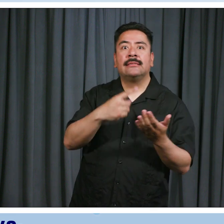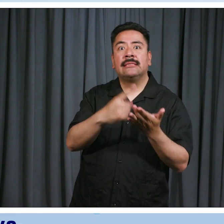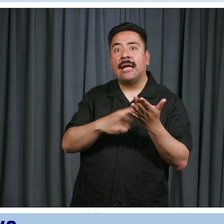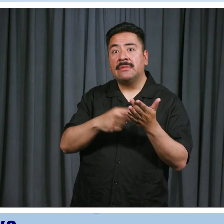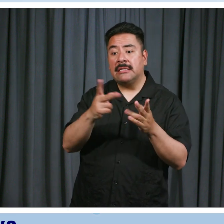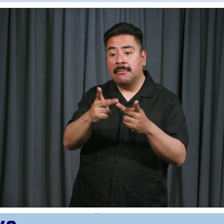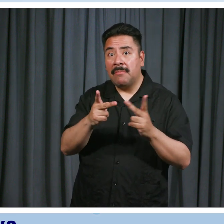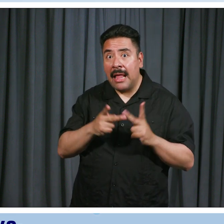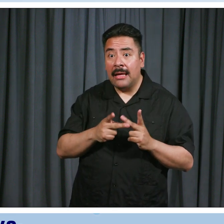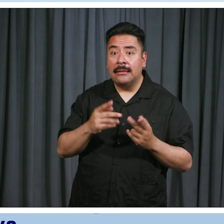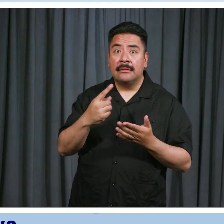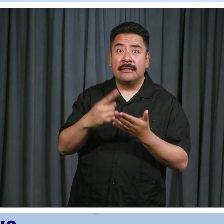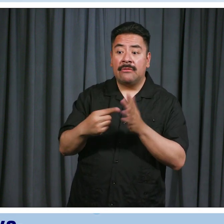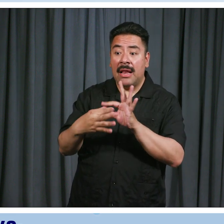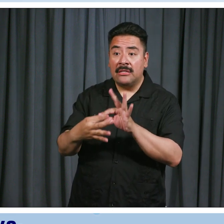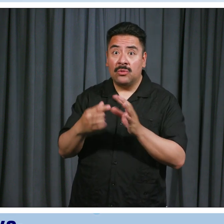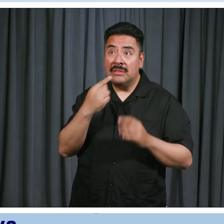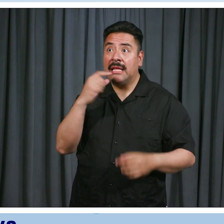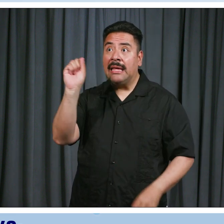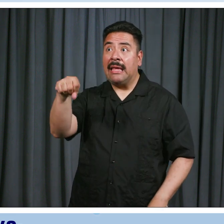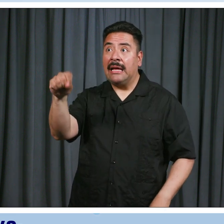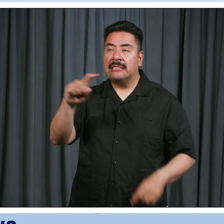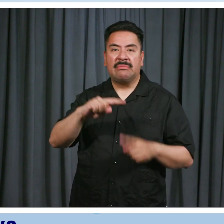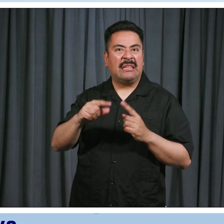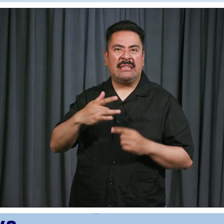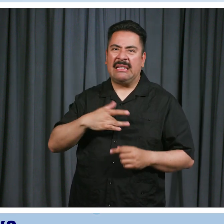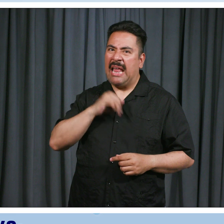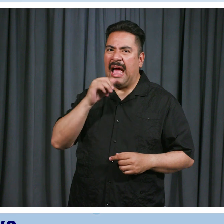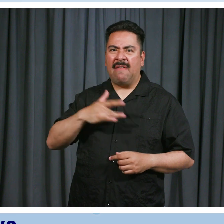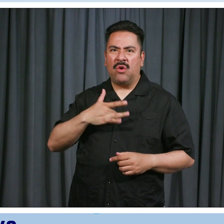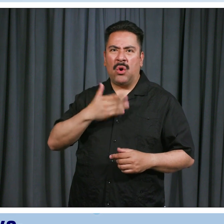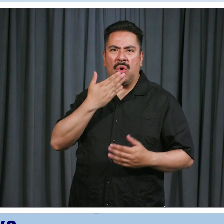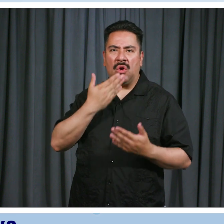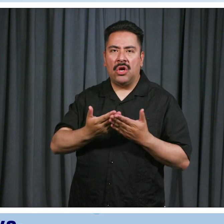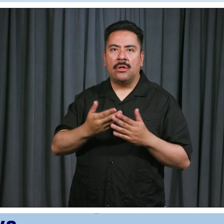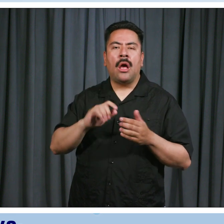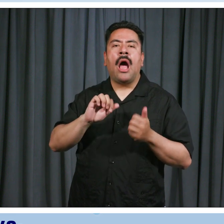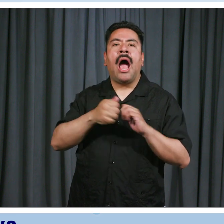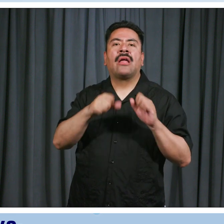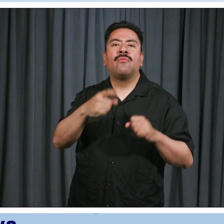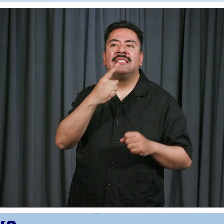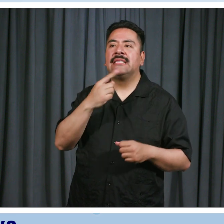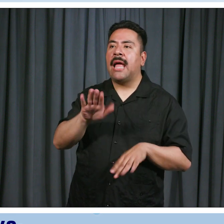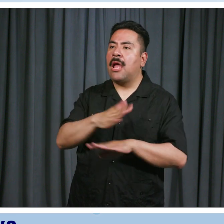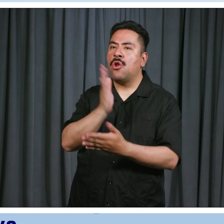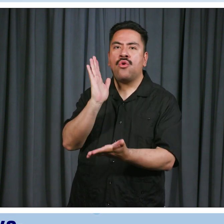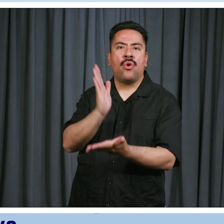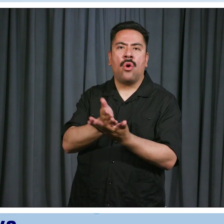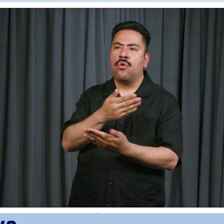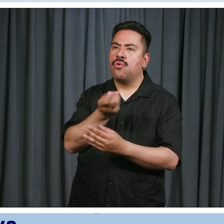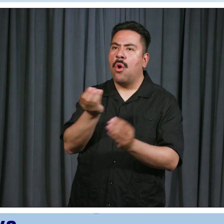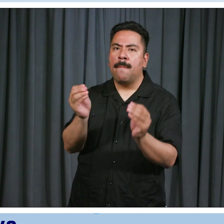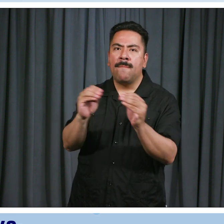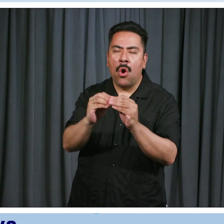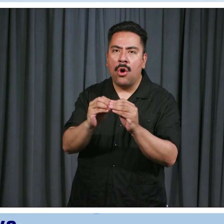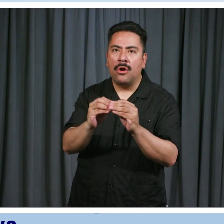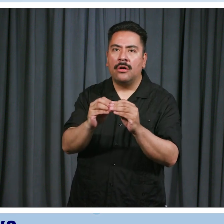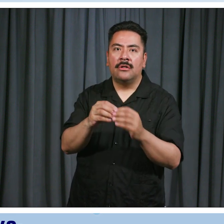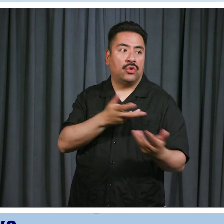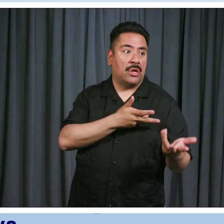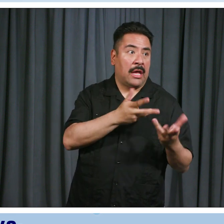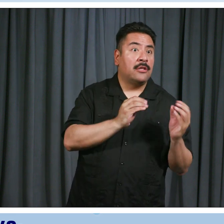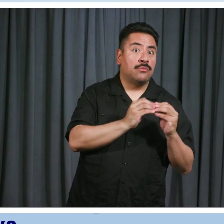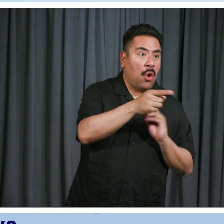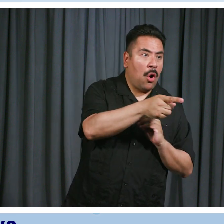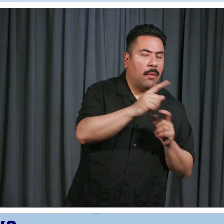places, in relationships that don't feel good for us. And so how can we say no more so we have more space to engage with new and maybe a little bit more, we